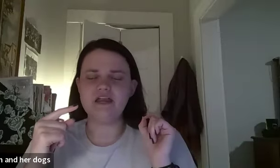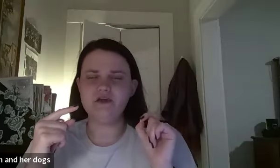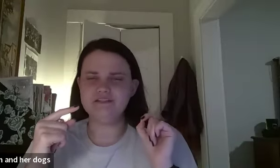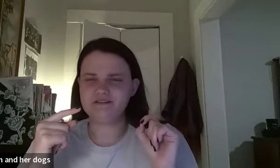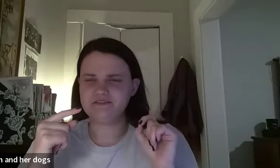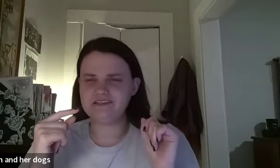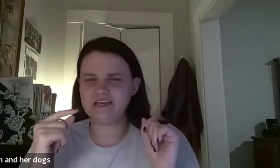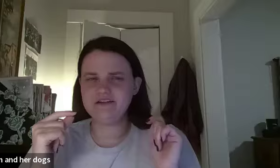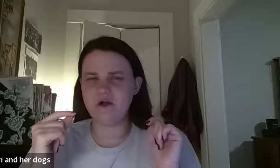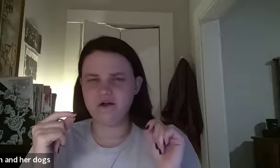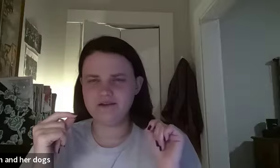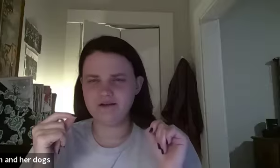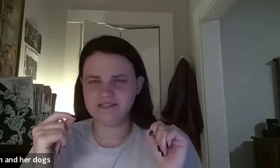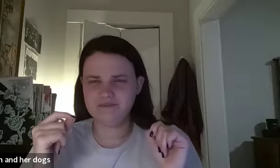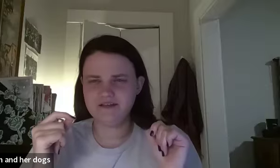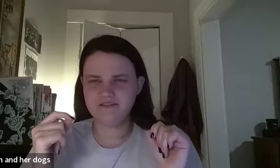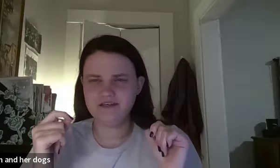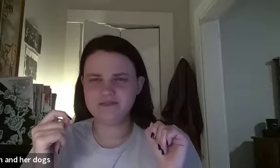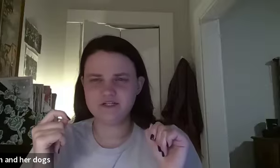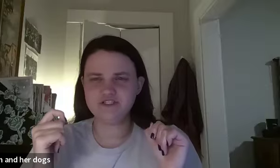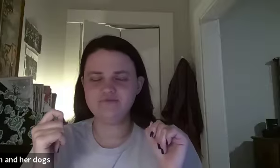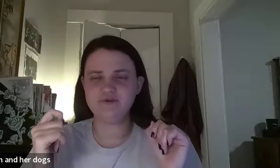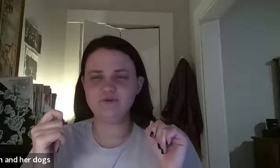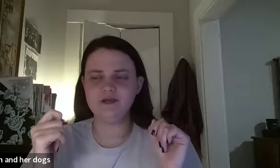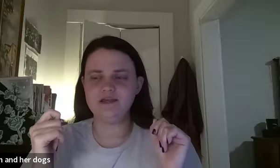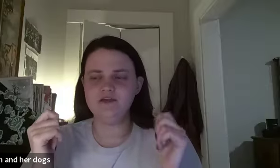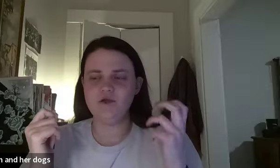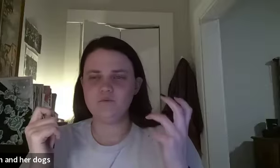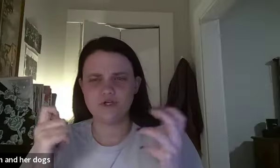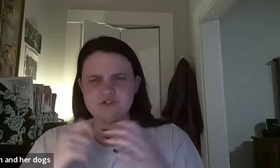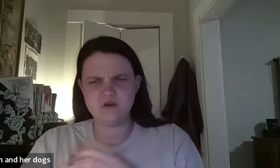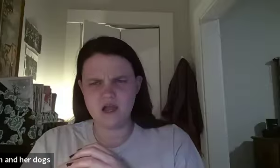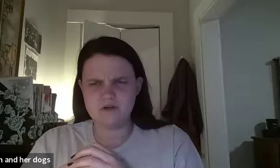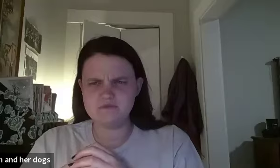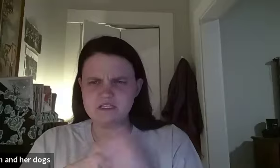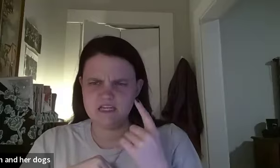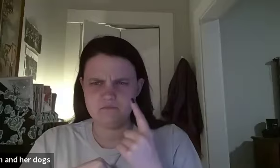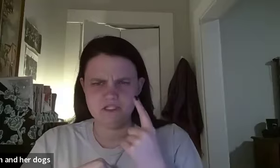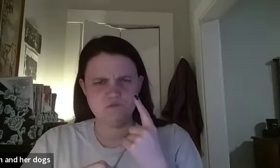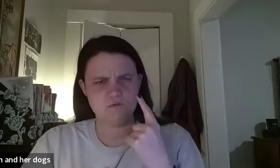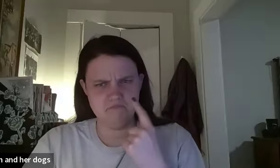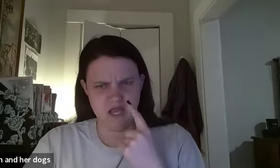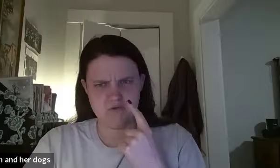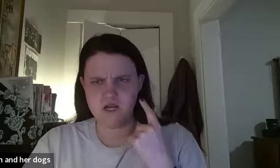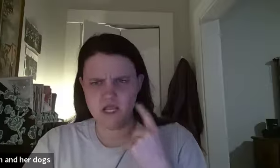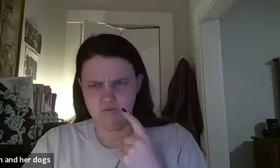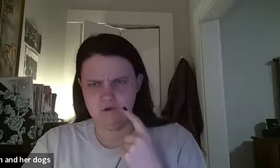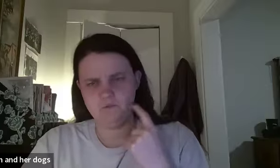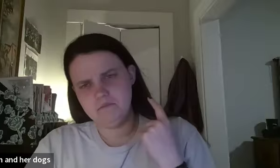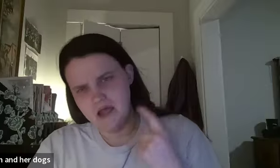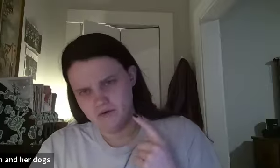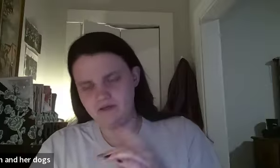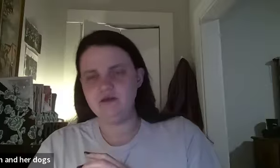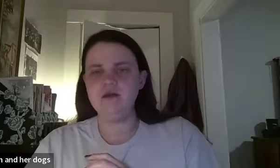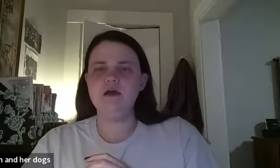I know that's kind of like an odd concept, I think, especially for when we're used to eyebrows being down means we're mad, we're angry, we're pouty.